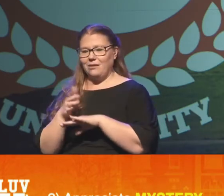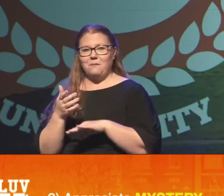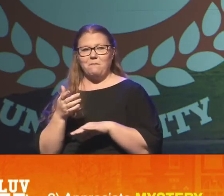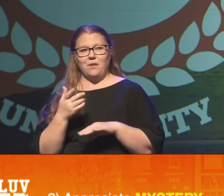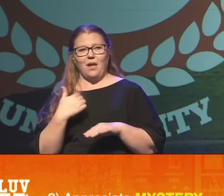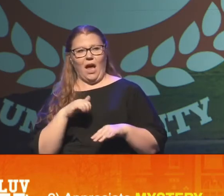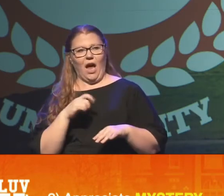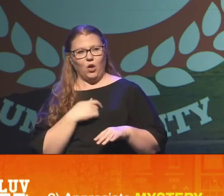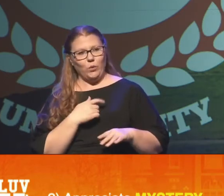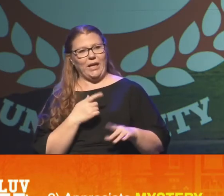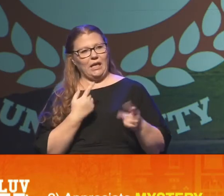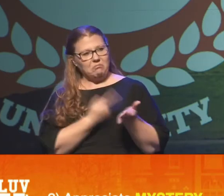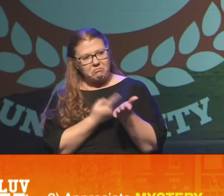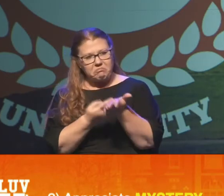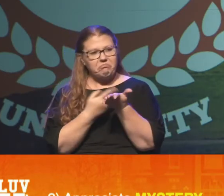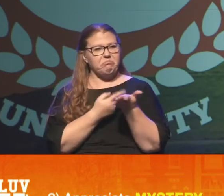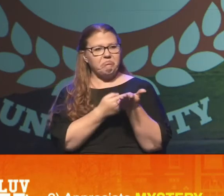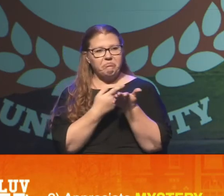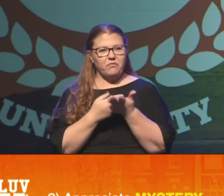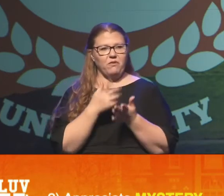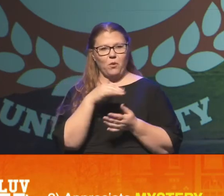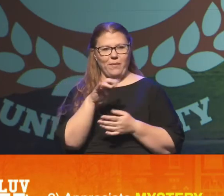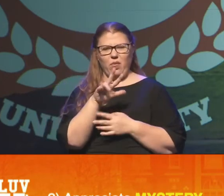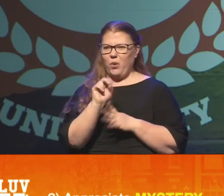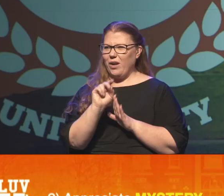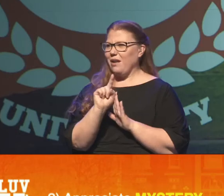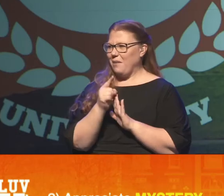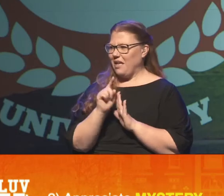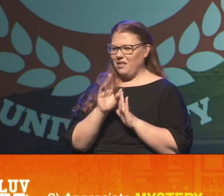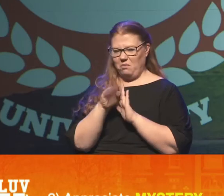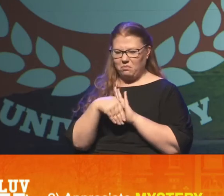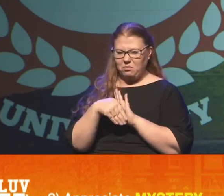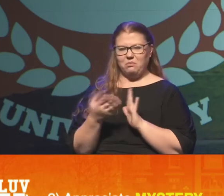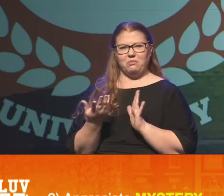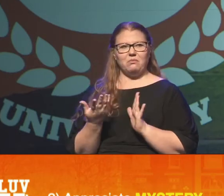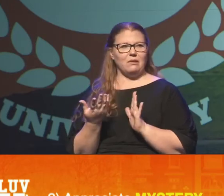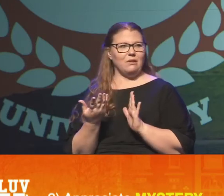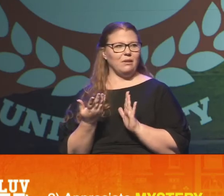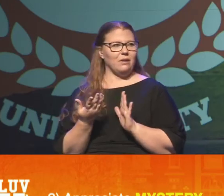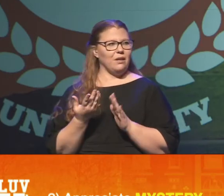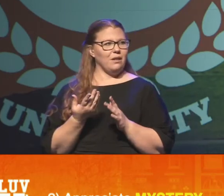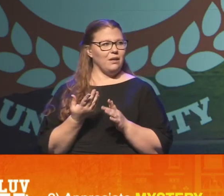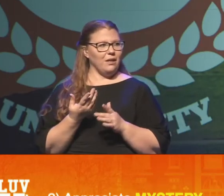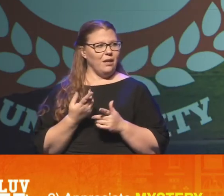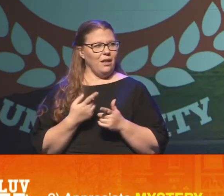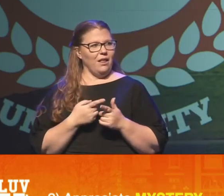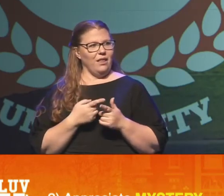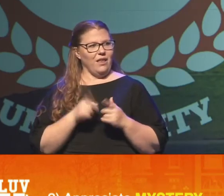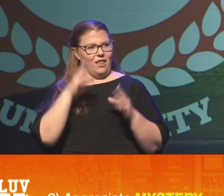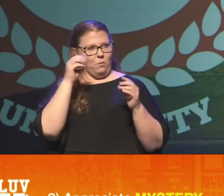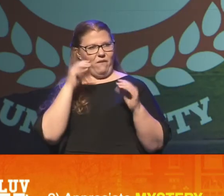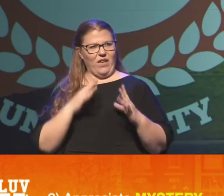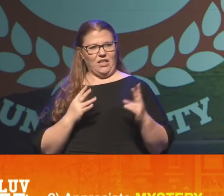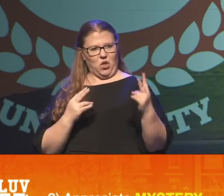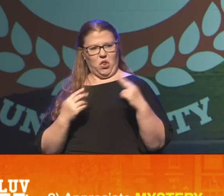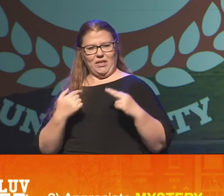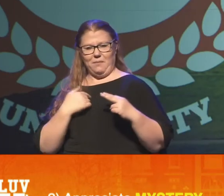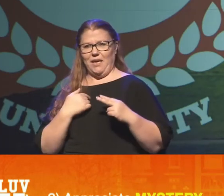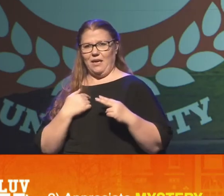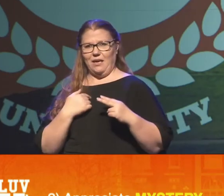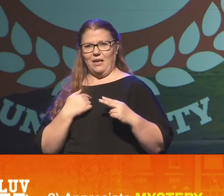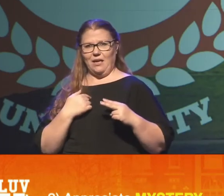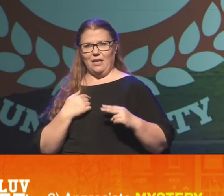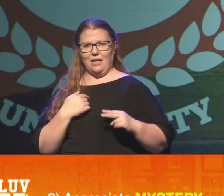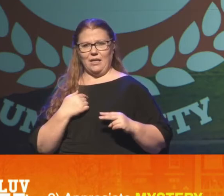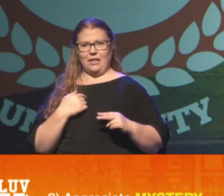around and around and talked about it for about 30 minutes, 35 minutes. And finally he looked up at me and he pushed back